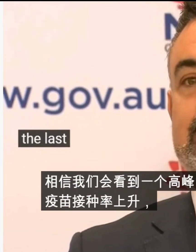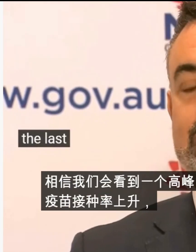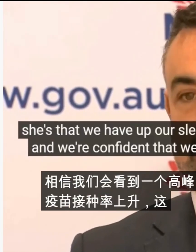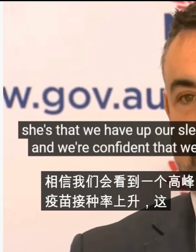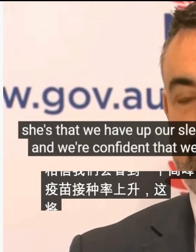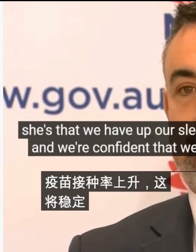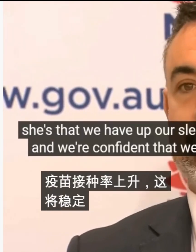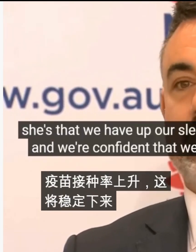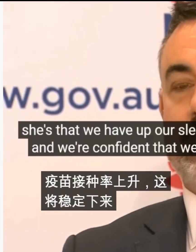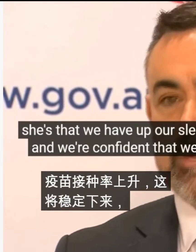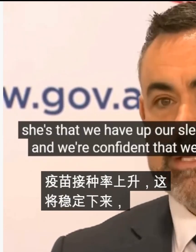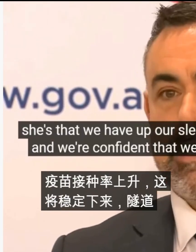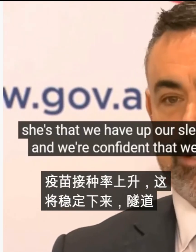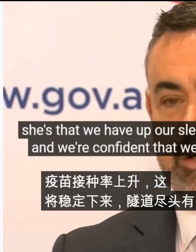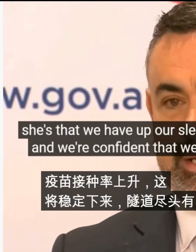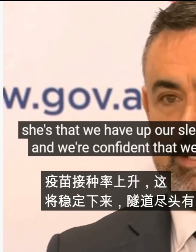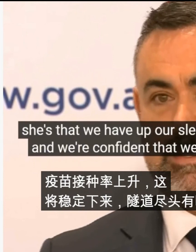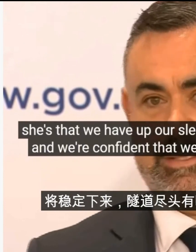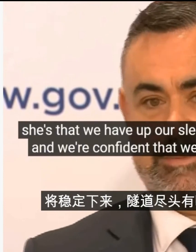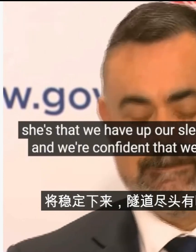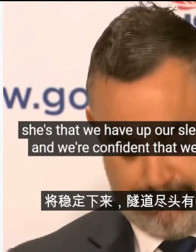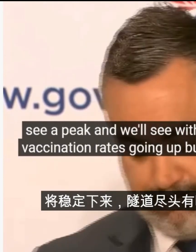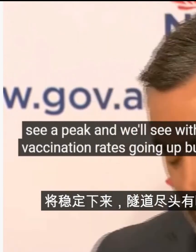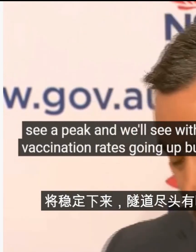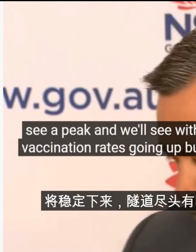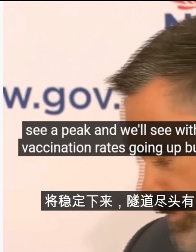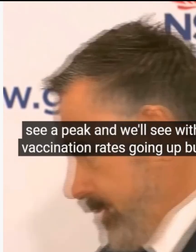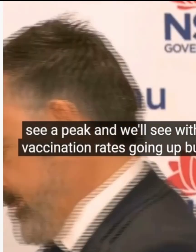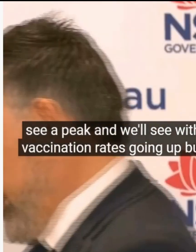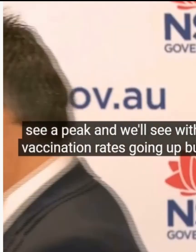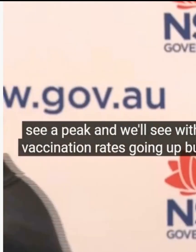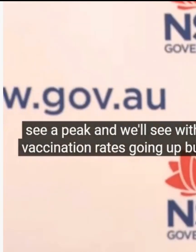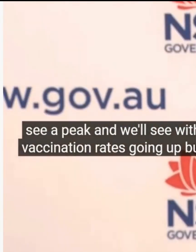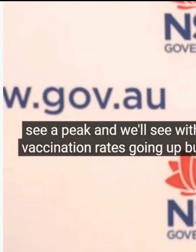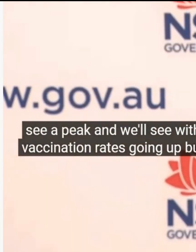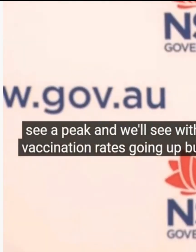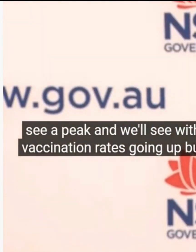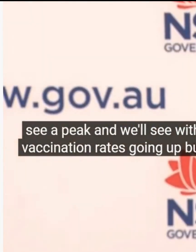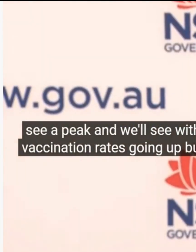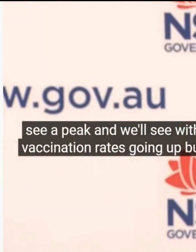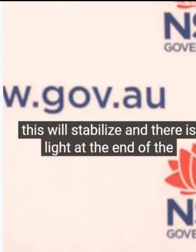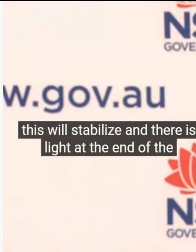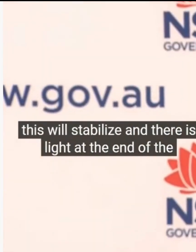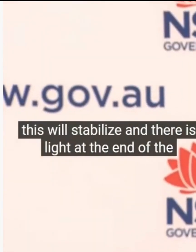going up that this will stabilise, and there is light at the end of the tunnel. Premier, just on Indigenous vaccination rates.